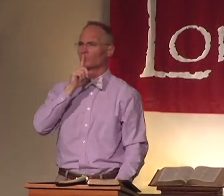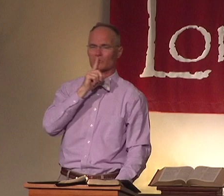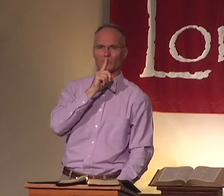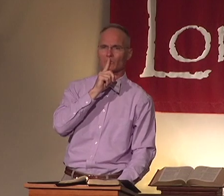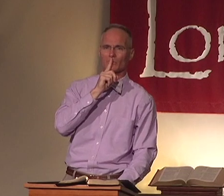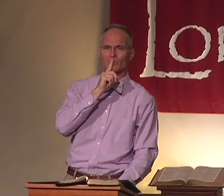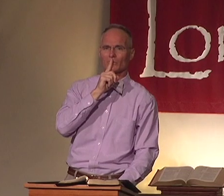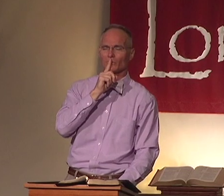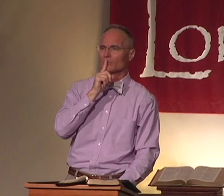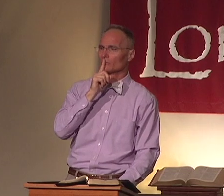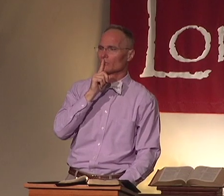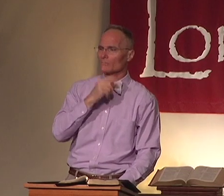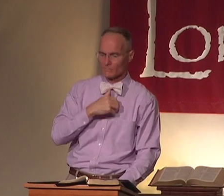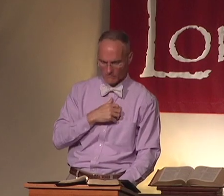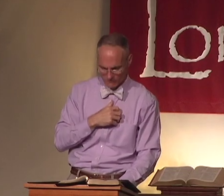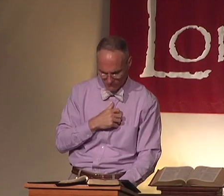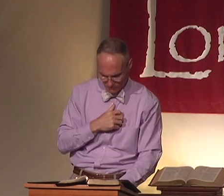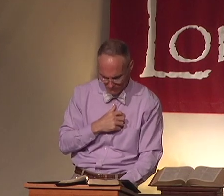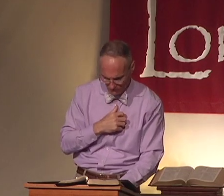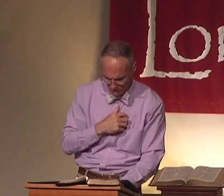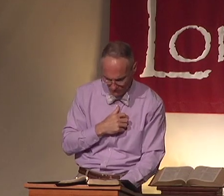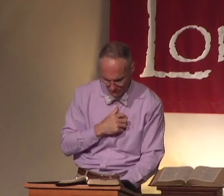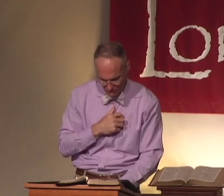help them. That's not what Jesus does.